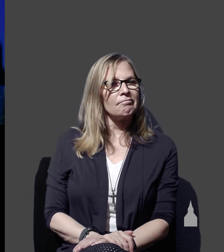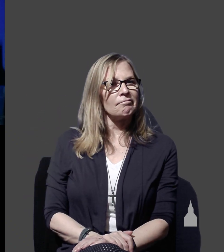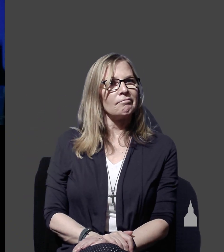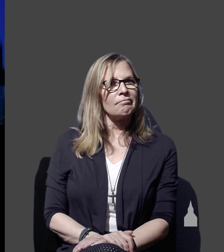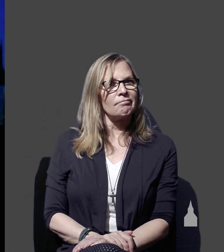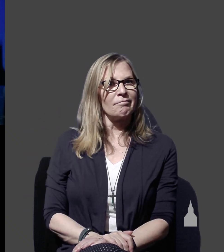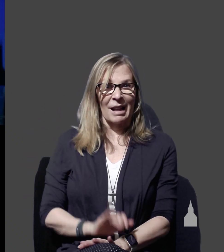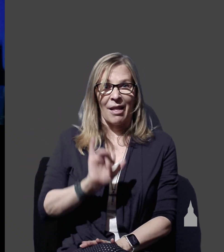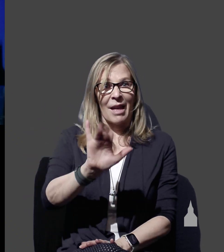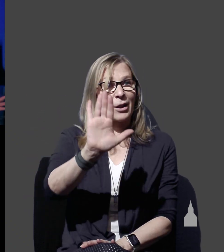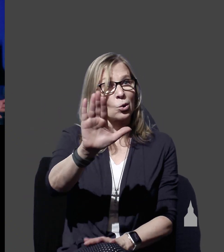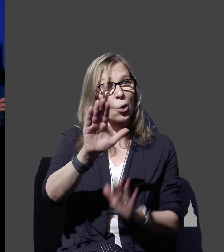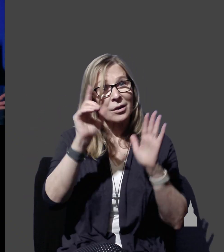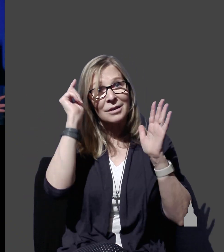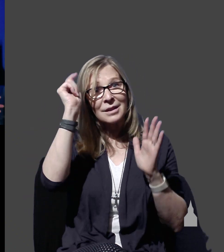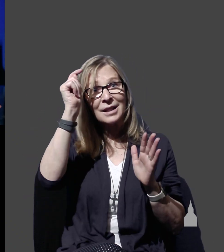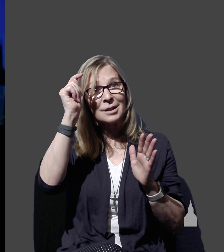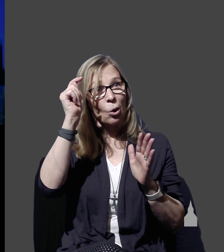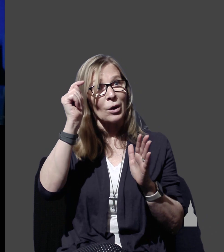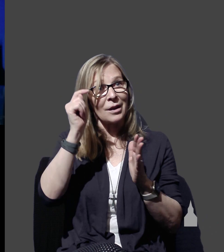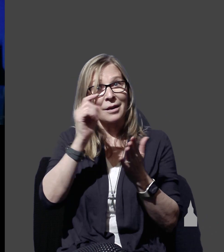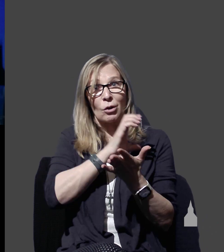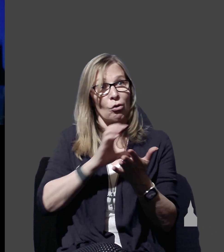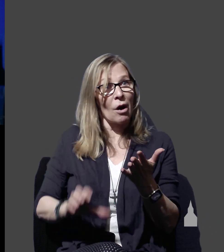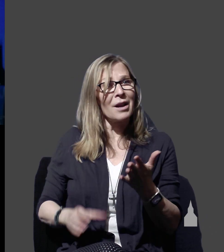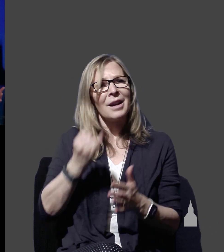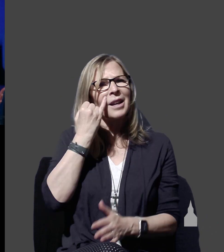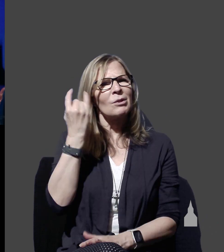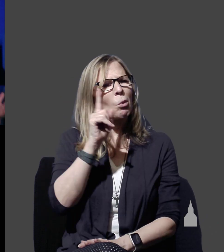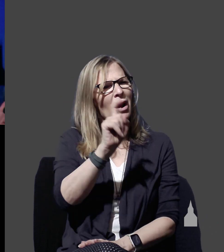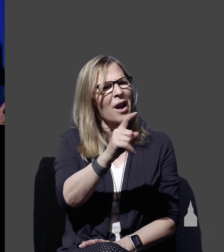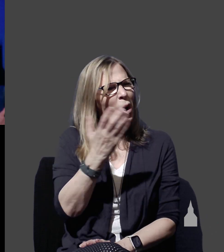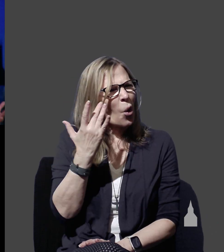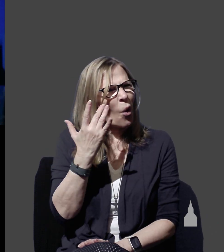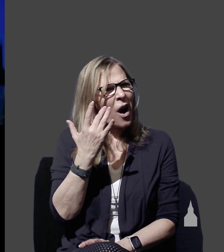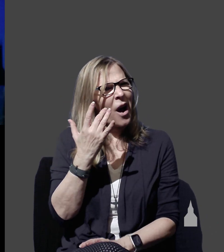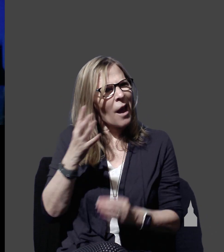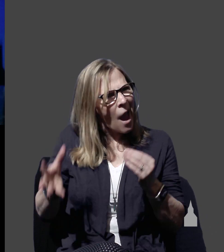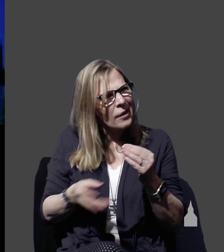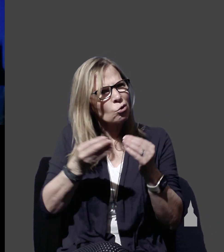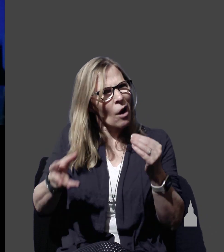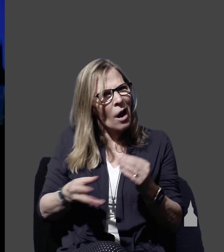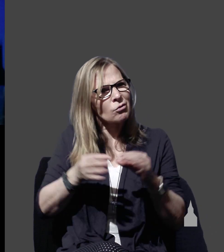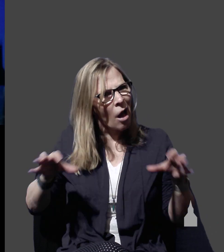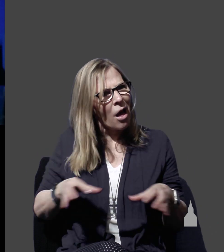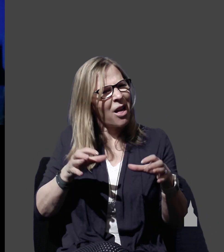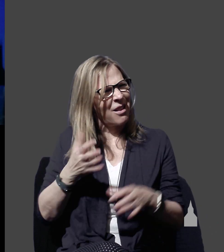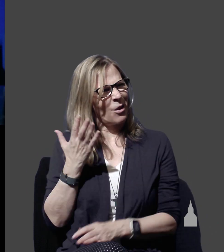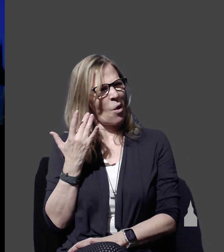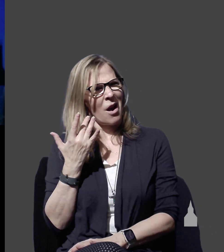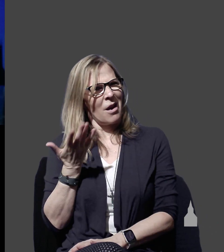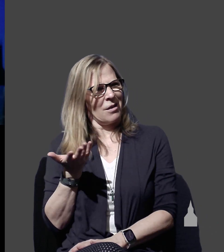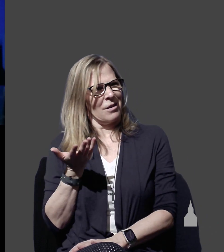It's for your testimony in Christ. And if by chance someone asks, why do you go the extra mile? Why do you do what you do?